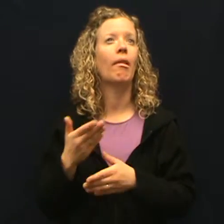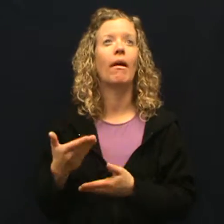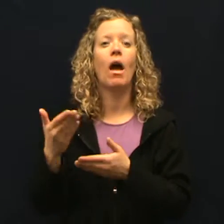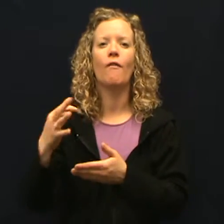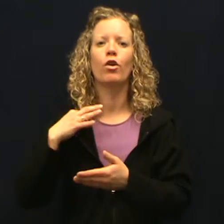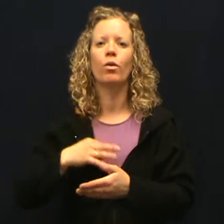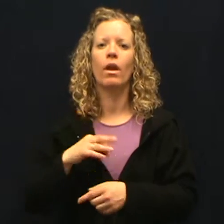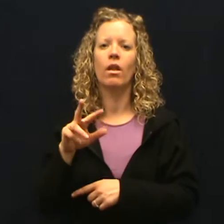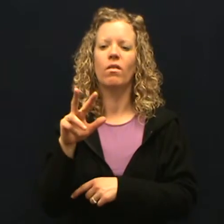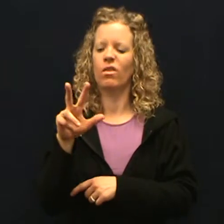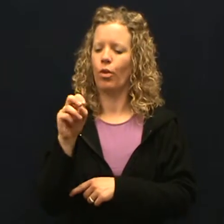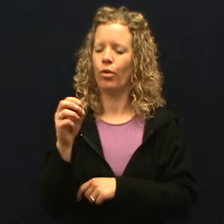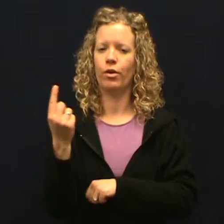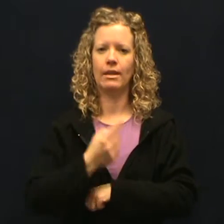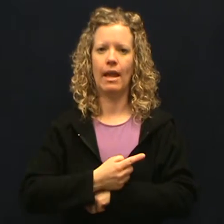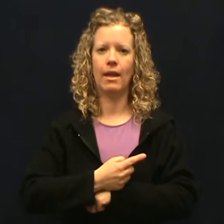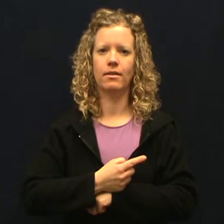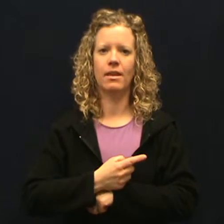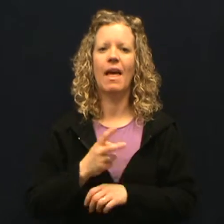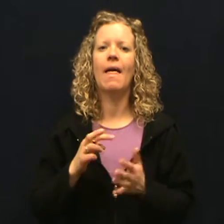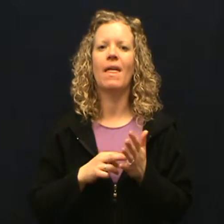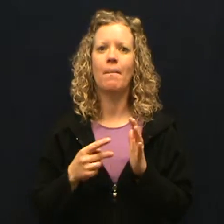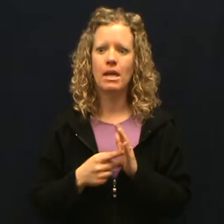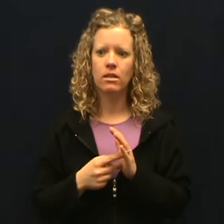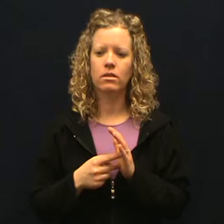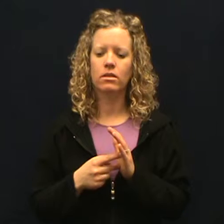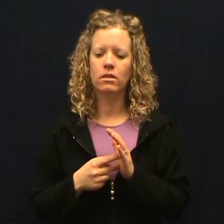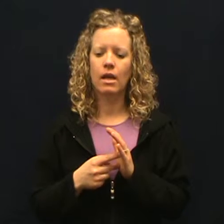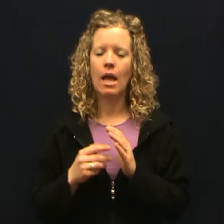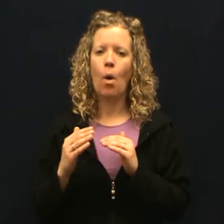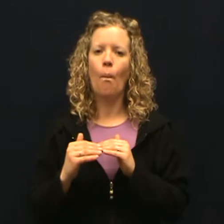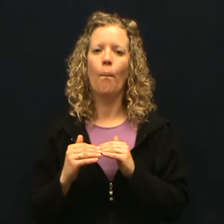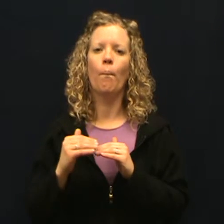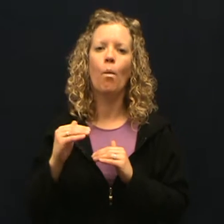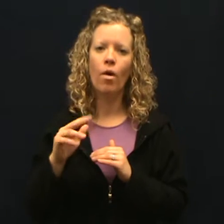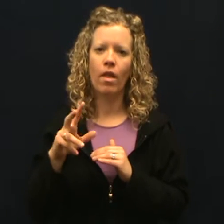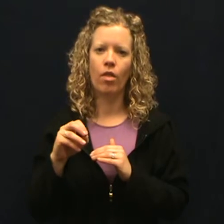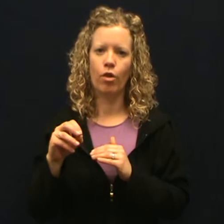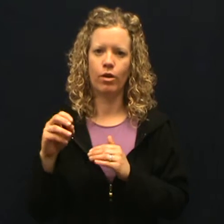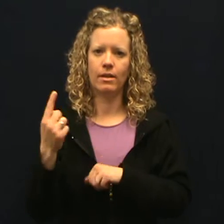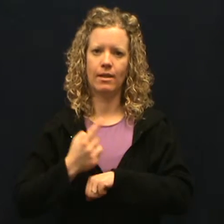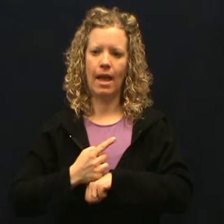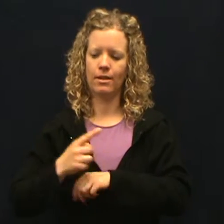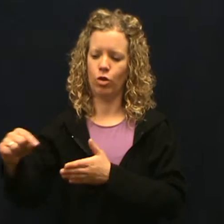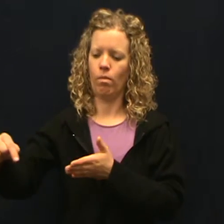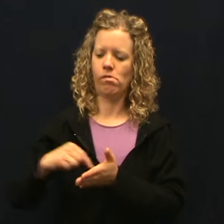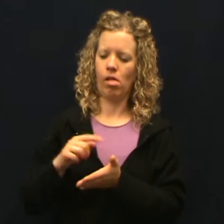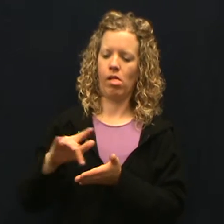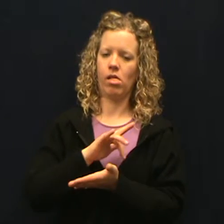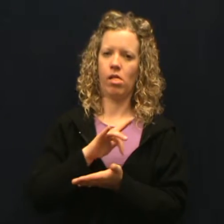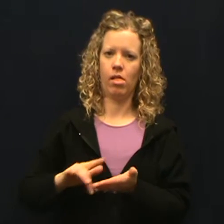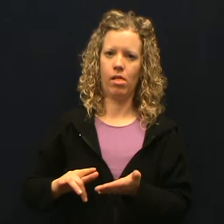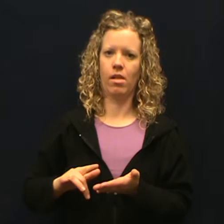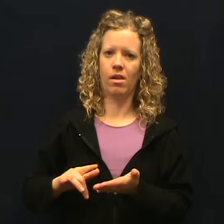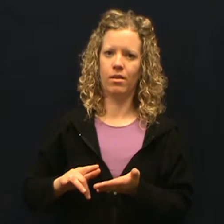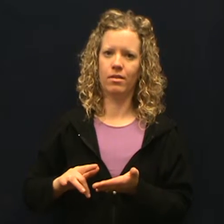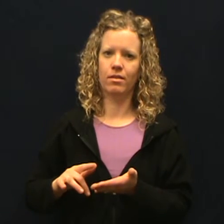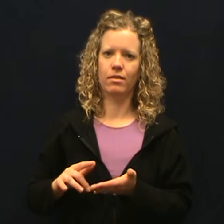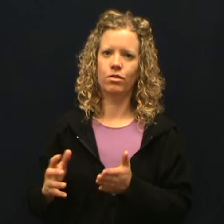days. It tells me it's taking a little bit longer in this particular case to collect those receivables than what my credit terms